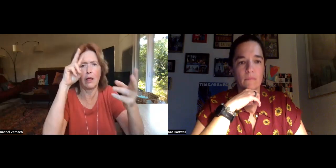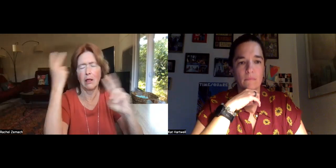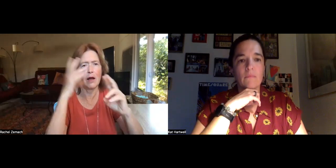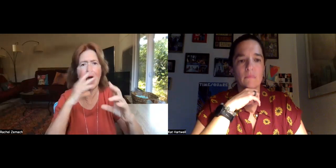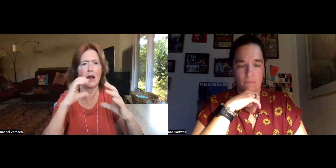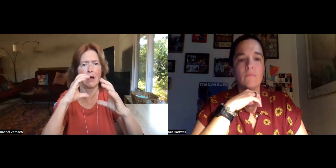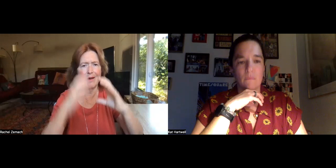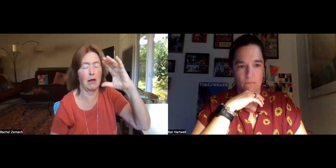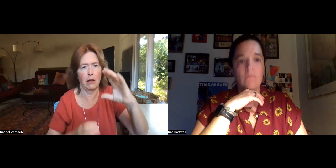and